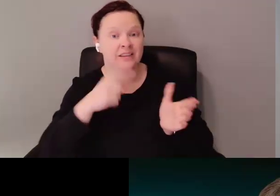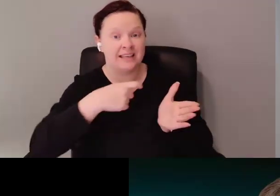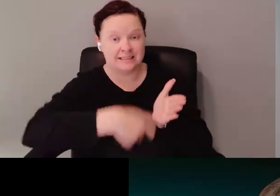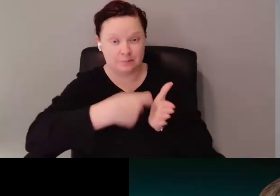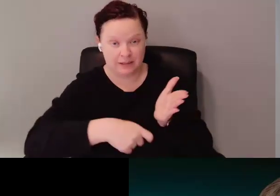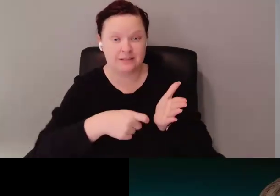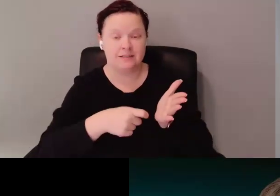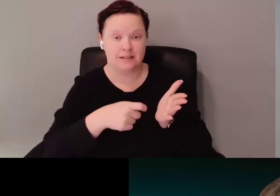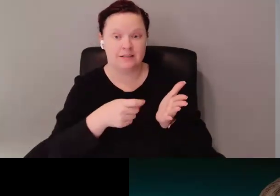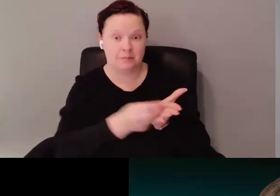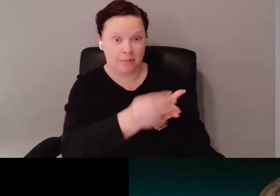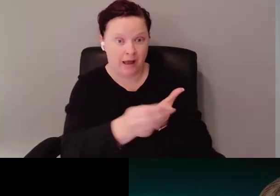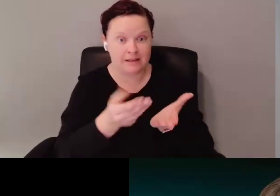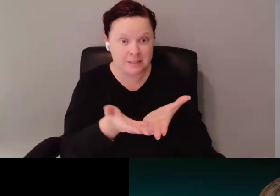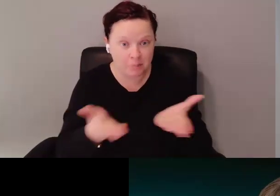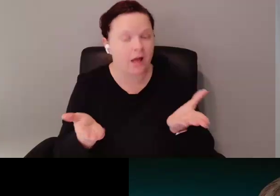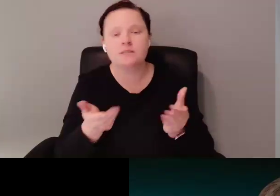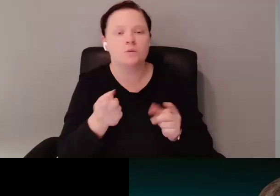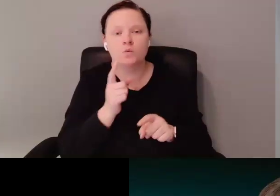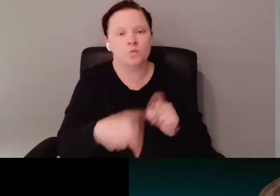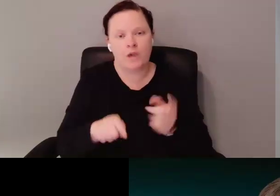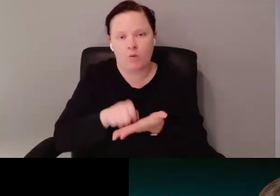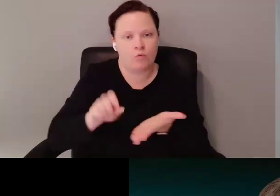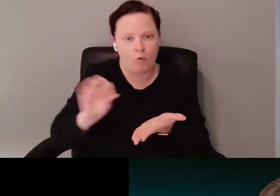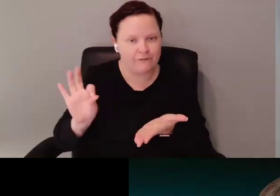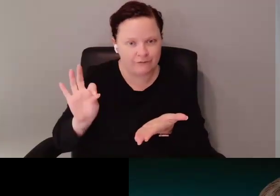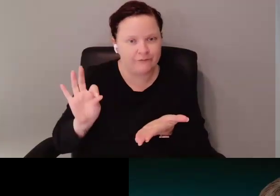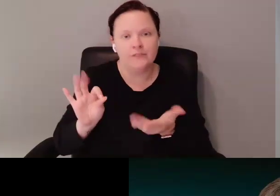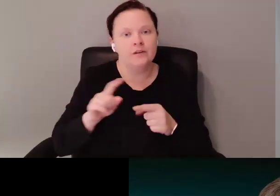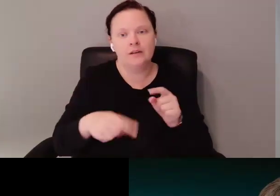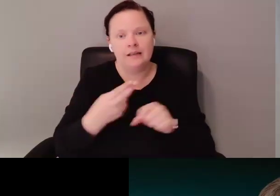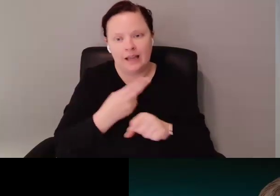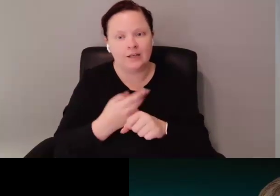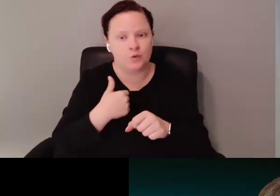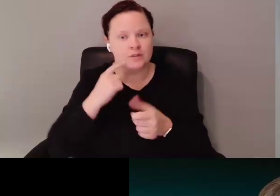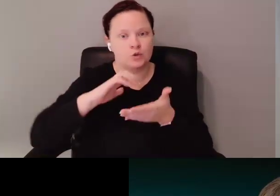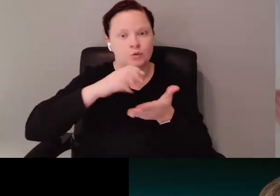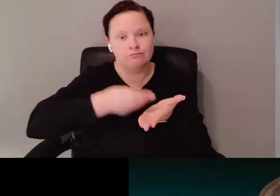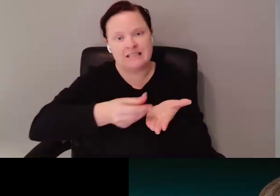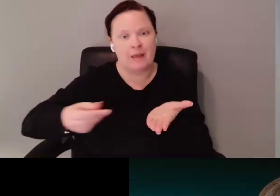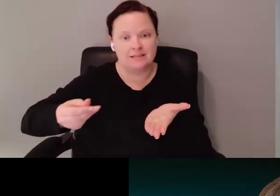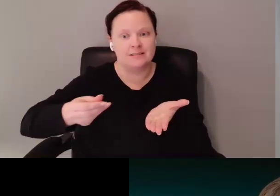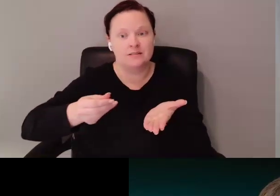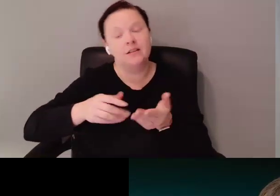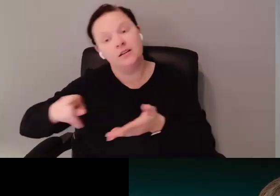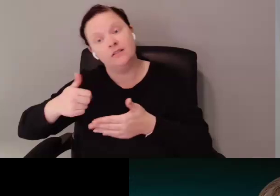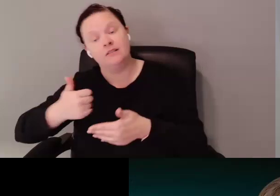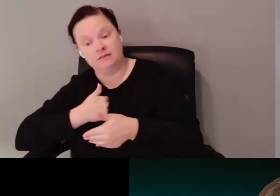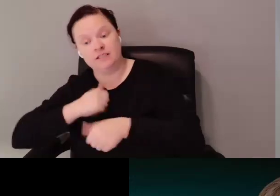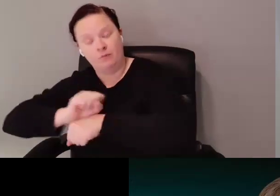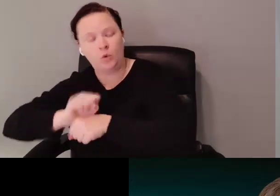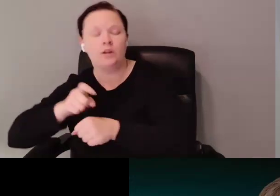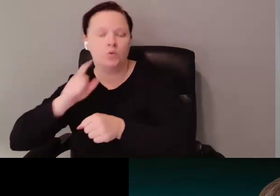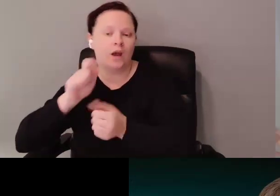deductions as you can if you're self-employed, if you're designated as self-employed. So self-employed, at least you can write off the